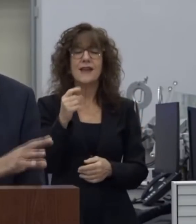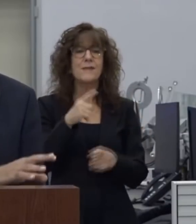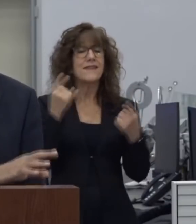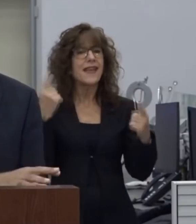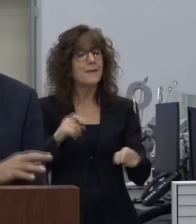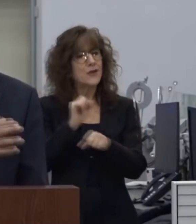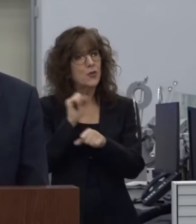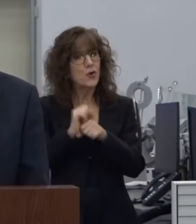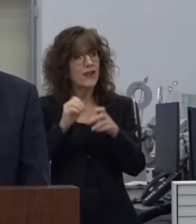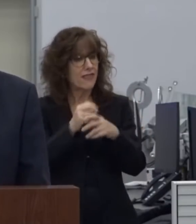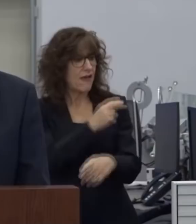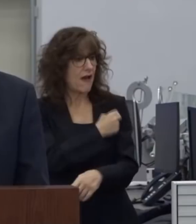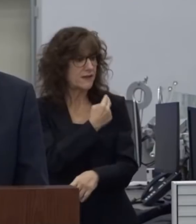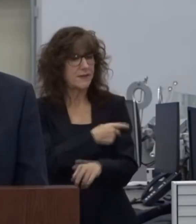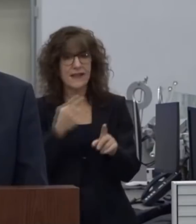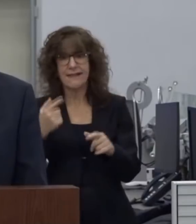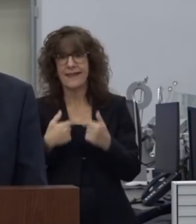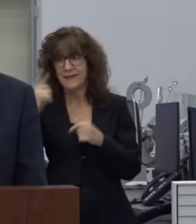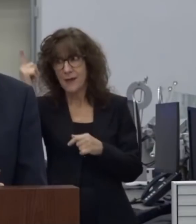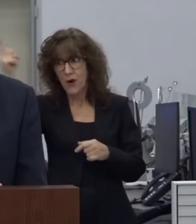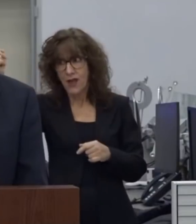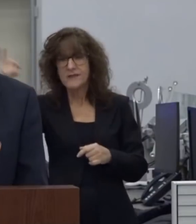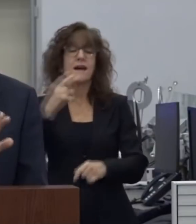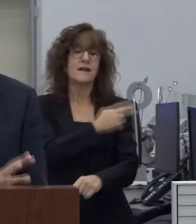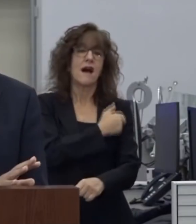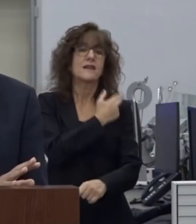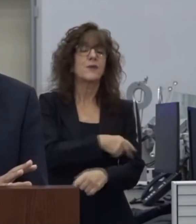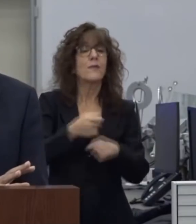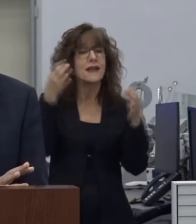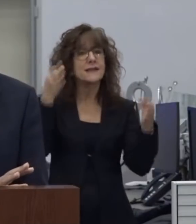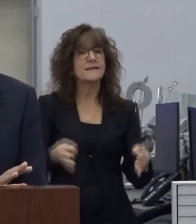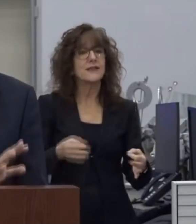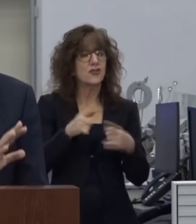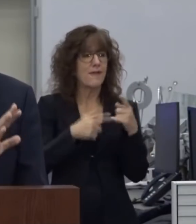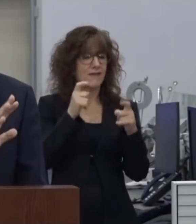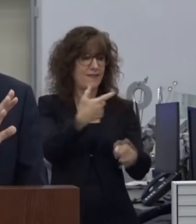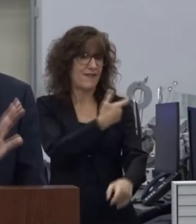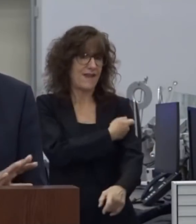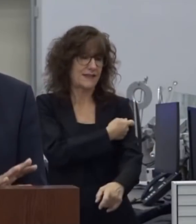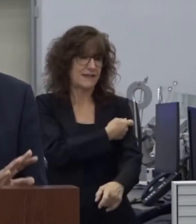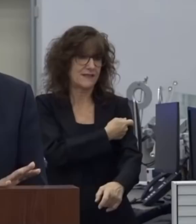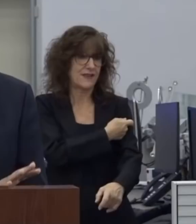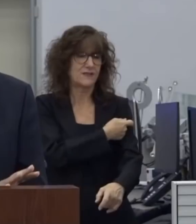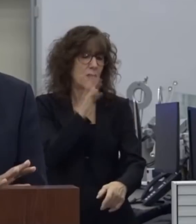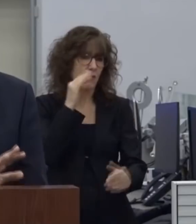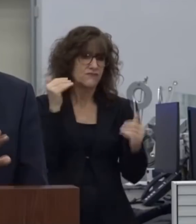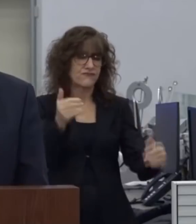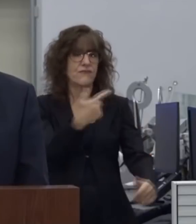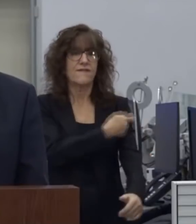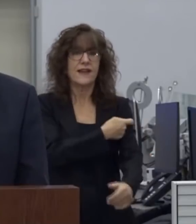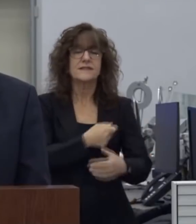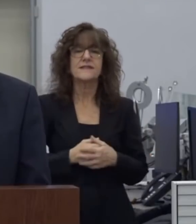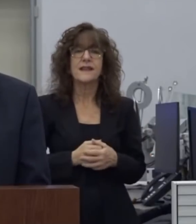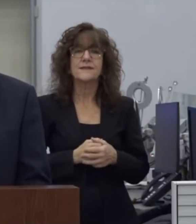to work in the hospital and they're from somewhere else, the hospital will make the decision about vaccinating them more, and they will vaccinate them.